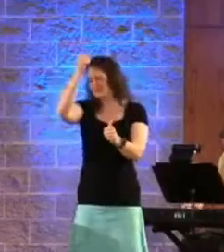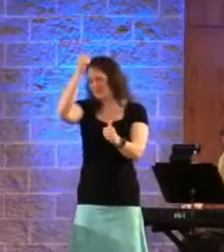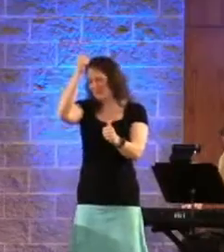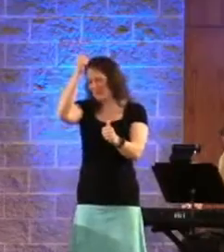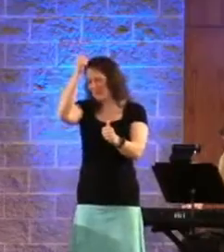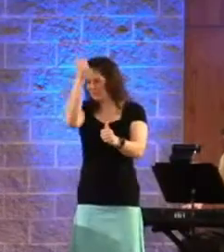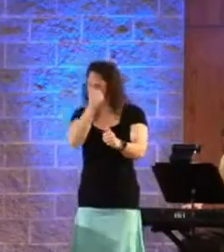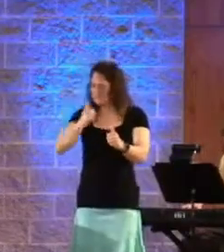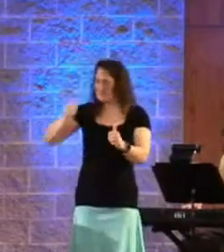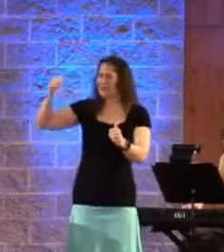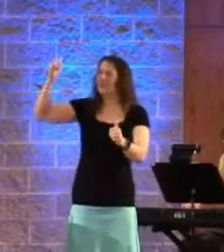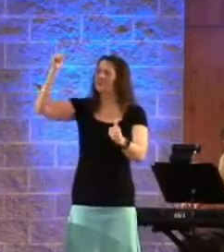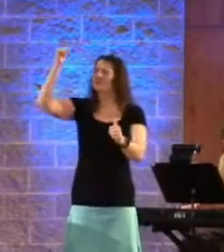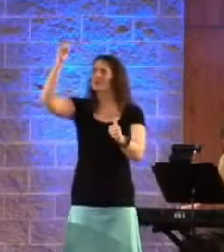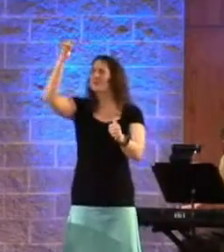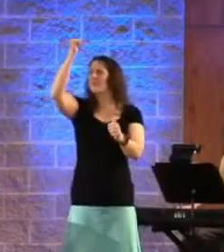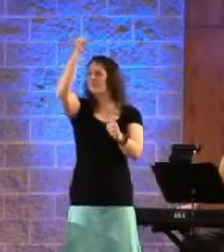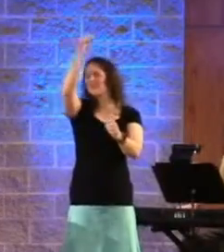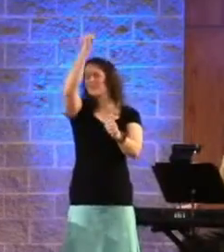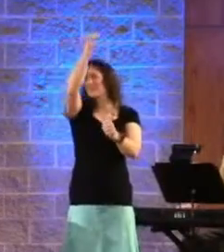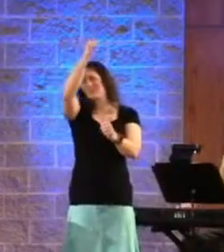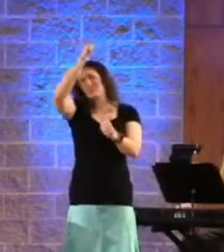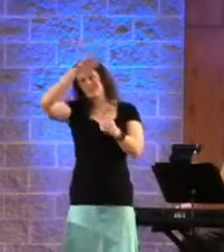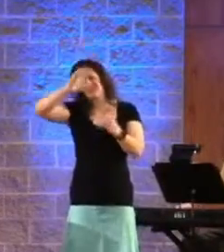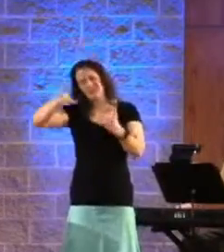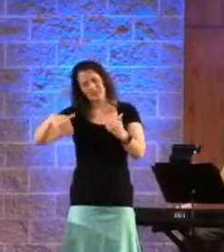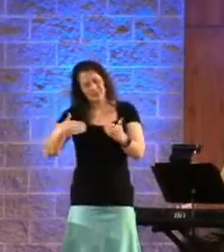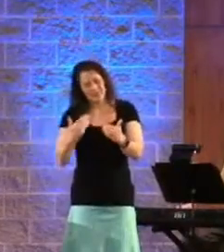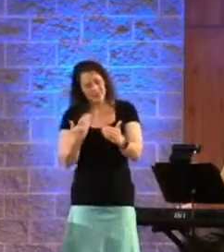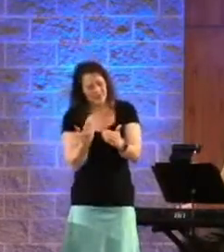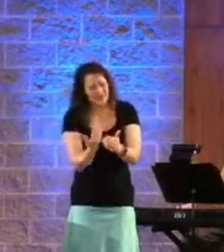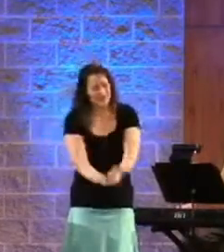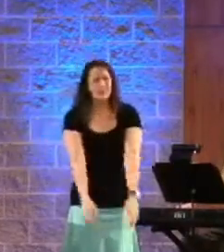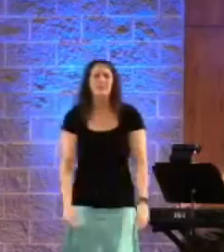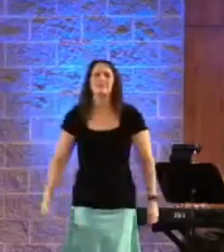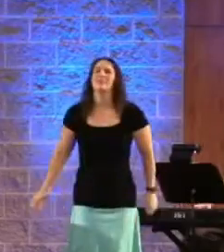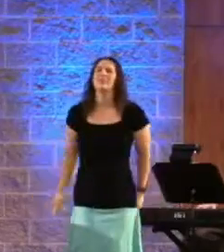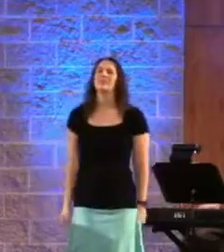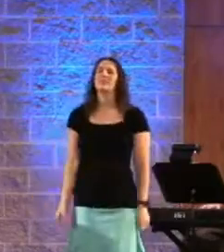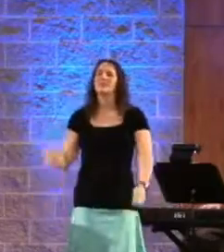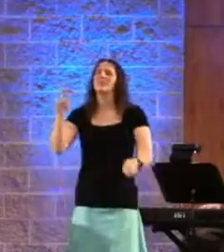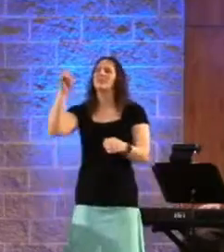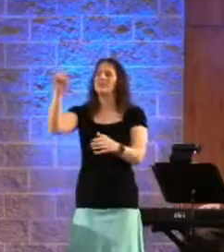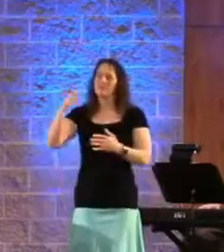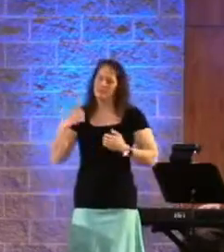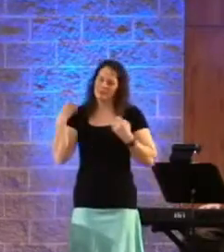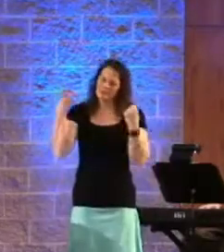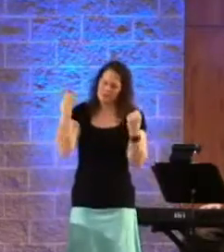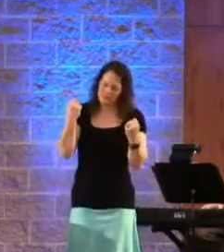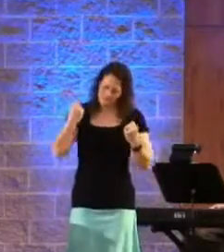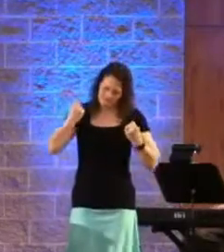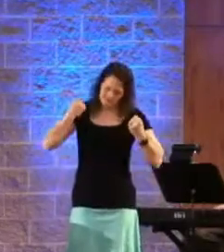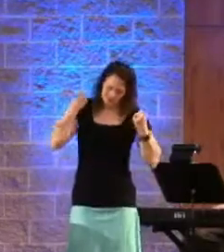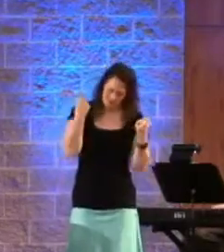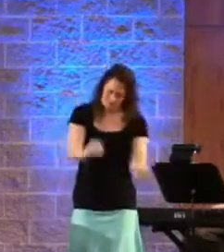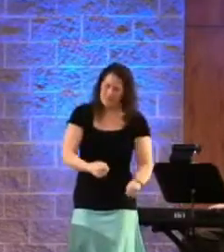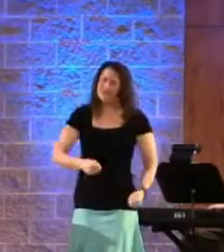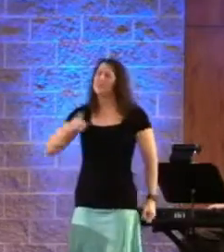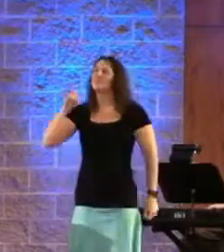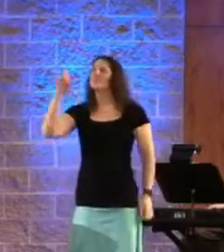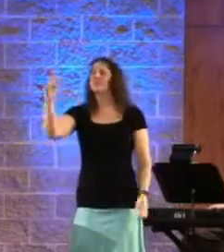Be lifted higher. You are stronger. You are